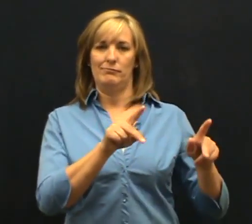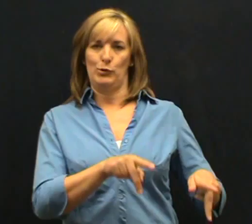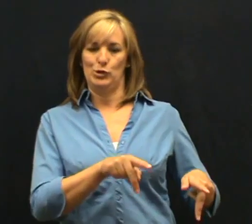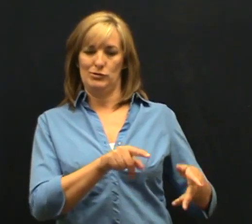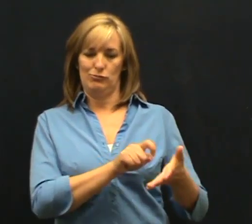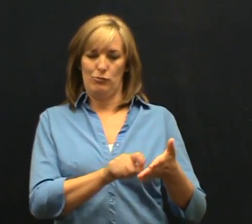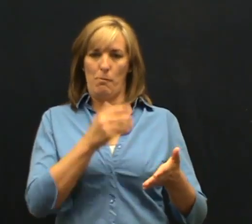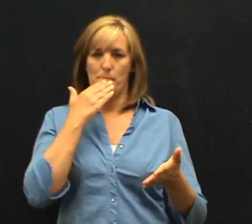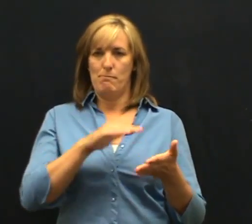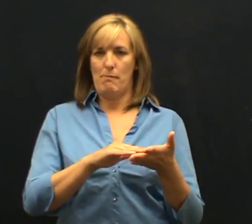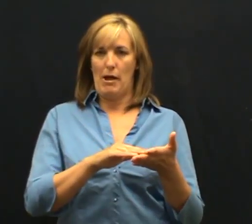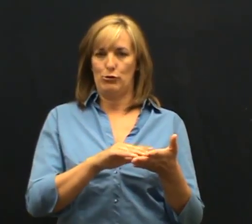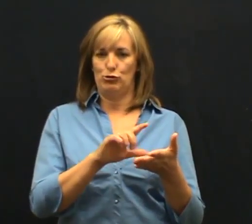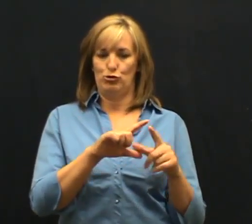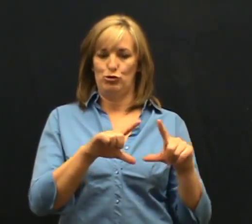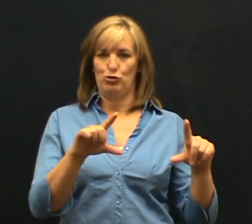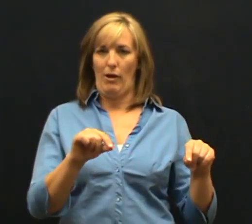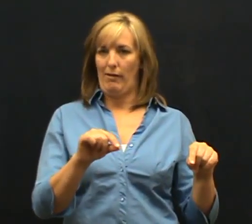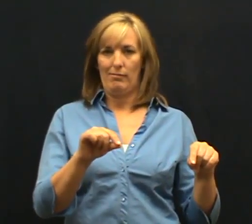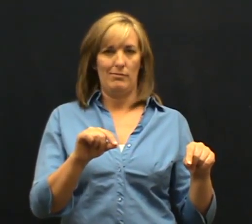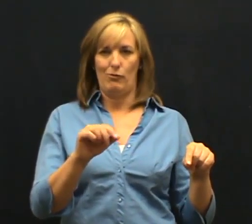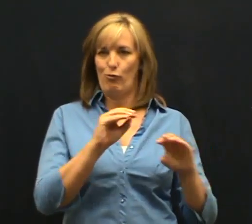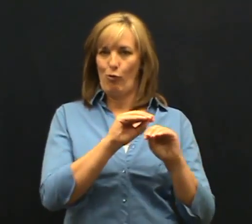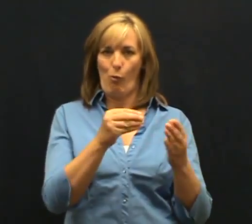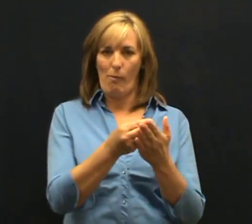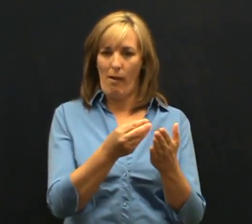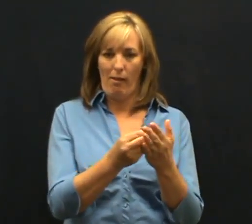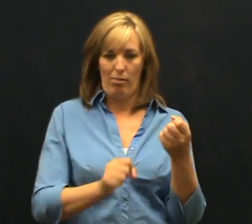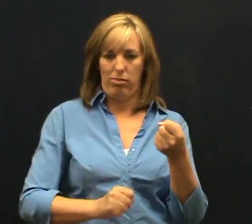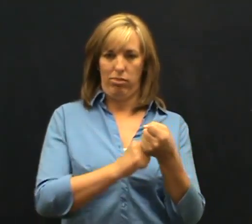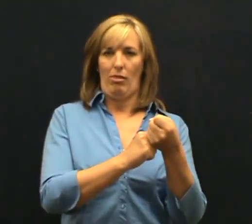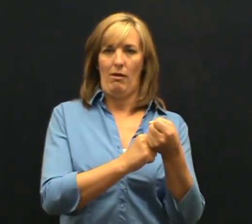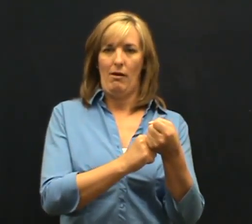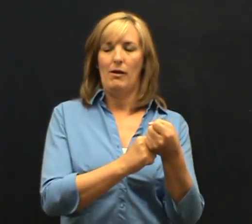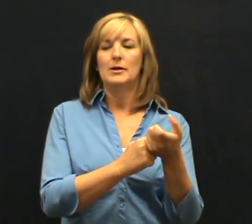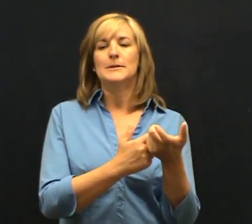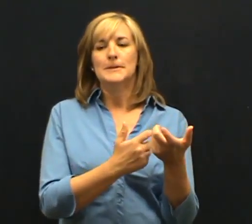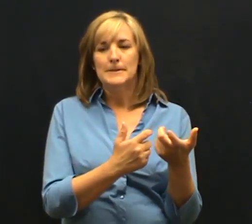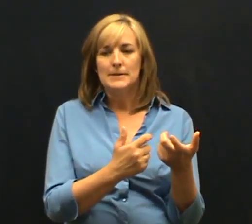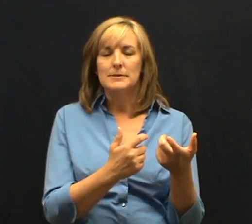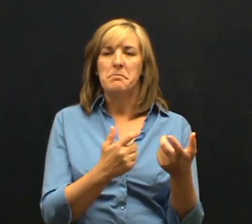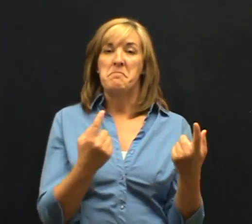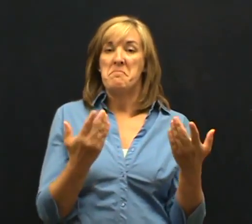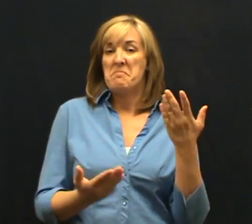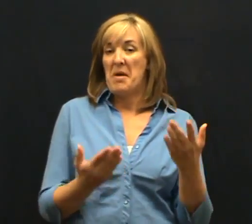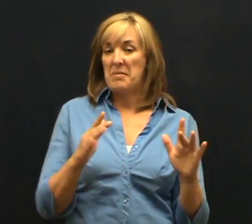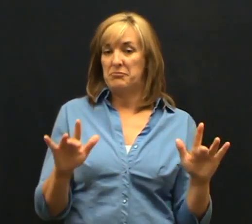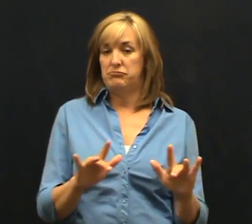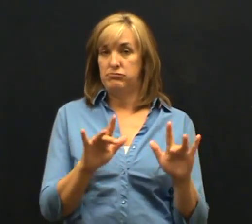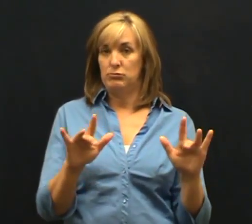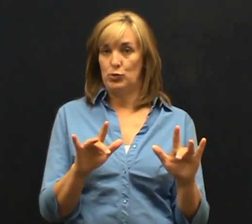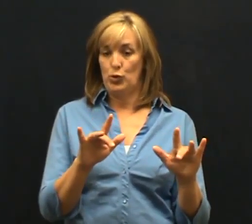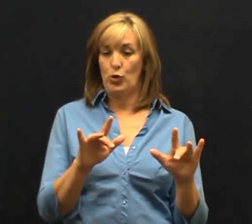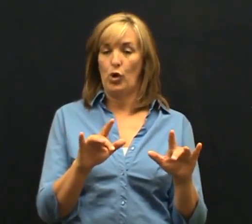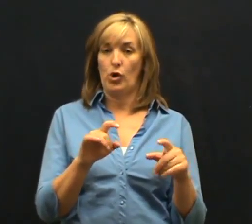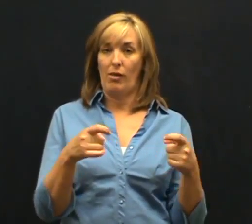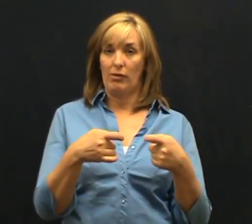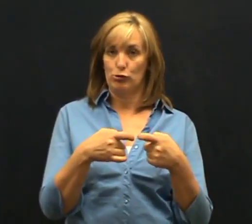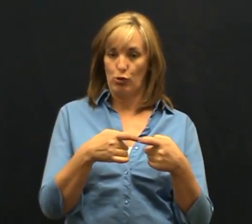account. Whether there was some kind of electronic funds transfer for some reason, or service charges. Those are all things